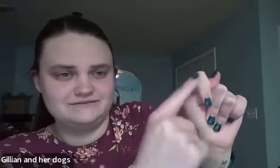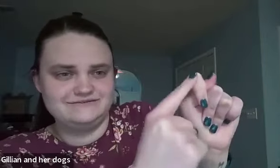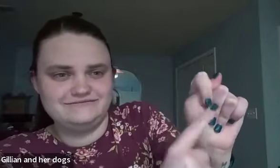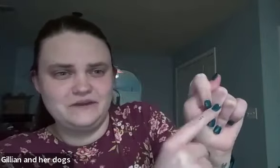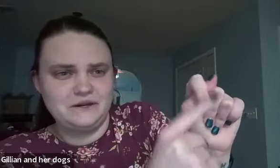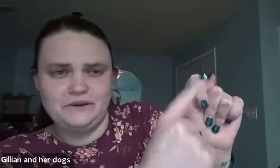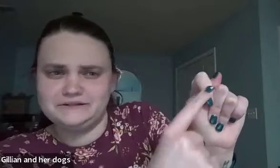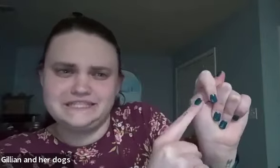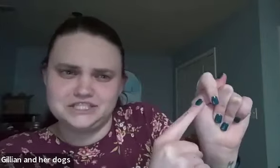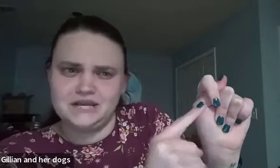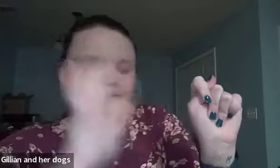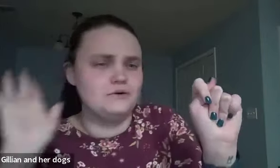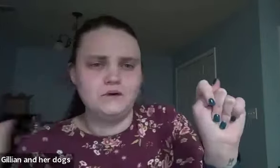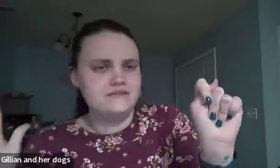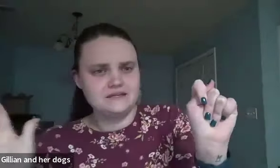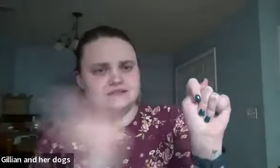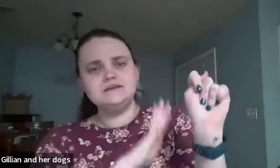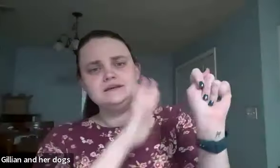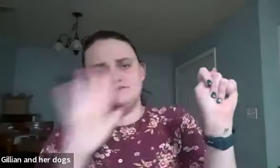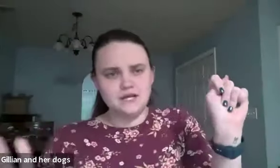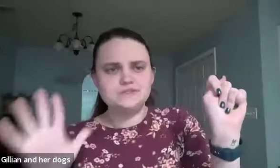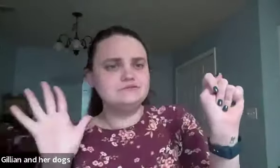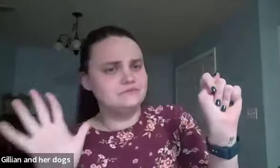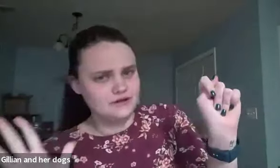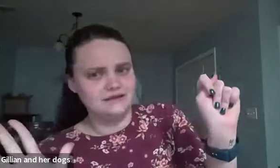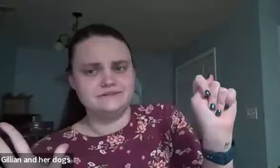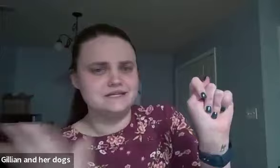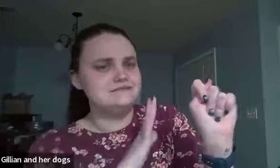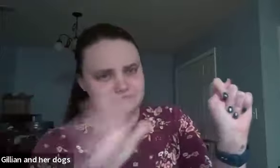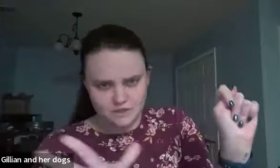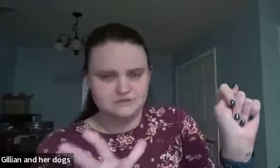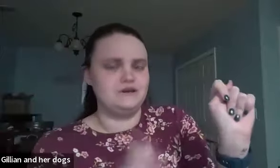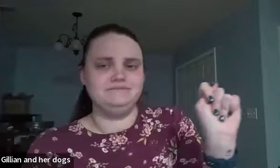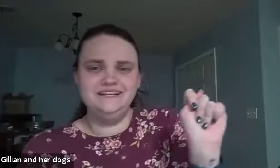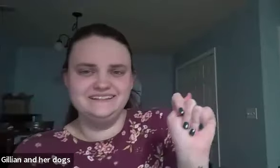a very weird T shape. I don't know what that is. If it helps you, great. If it doesn't, also great.